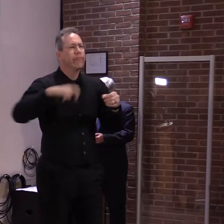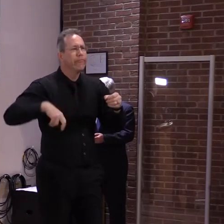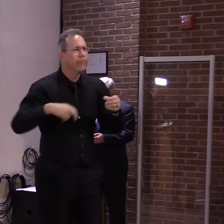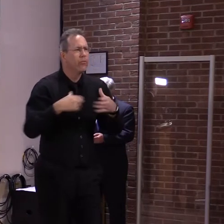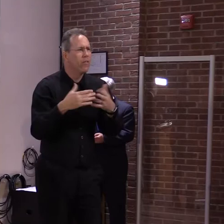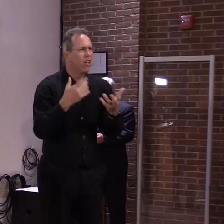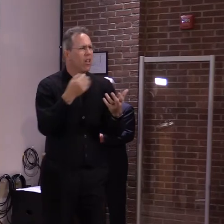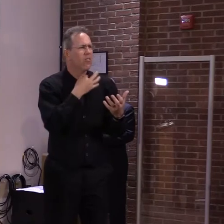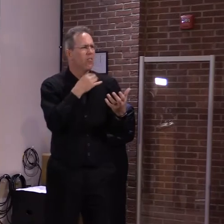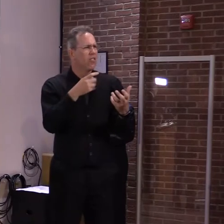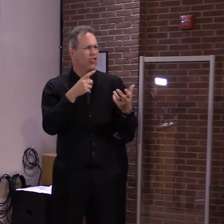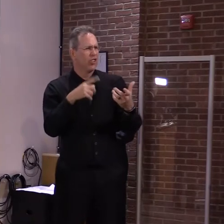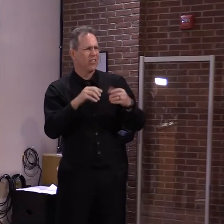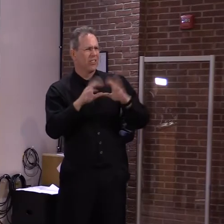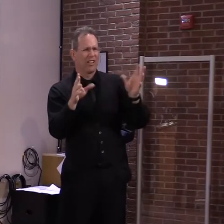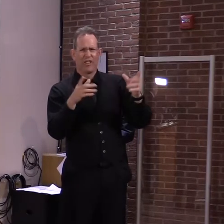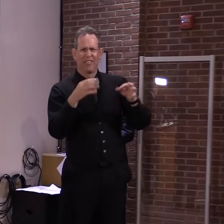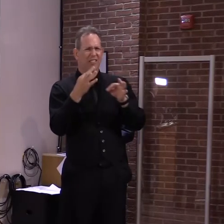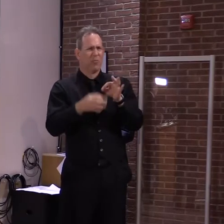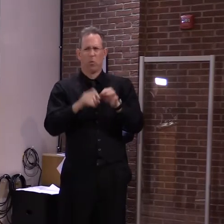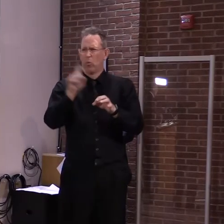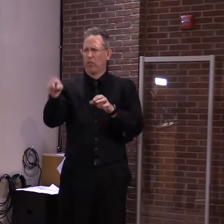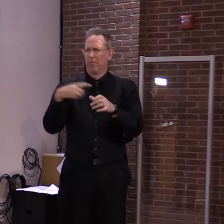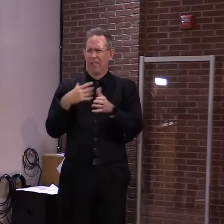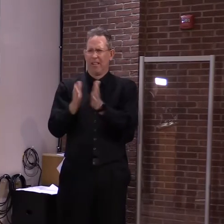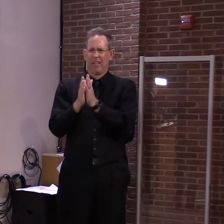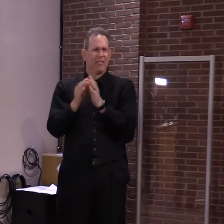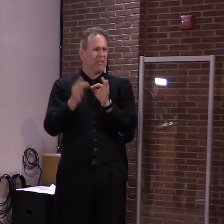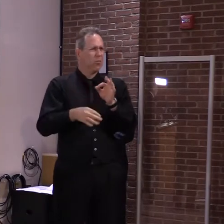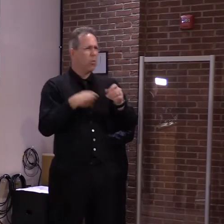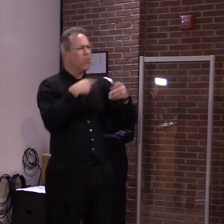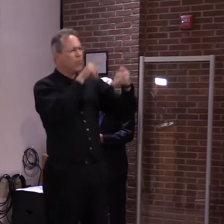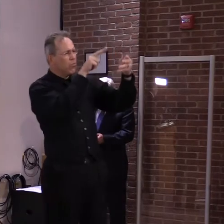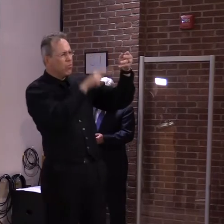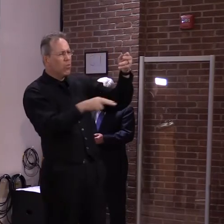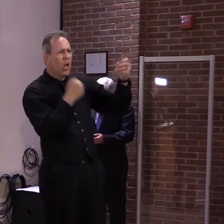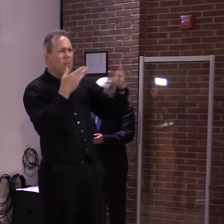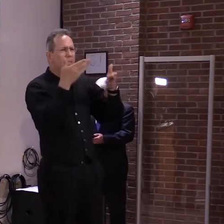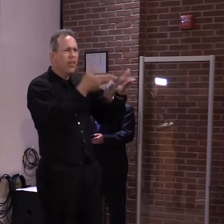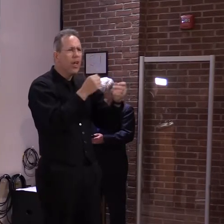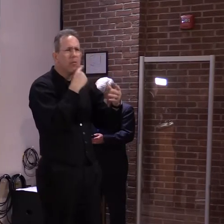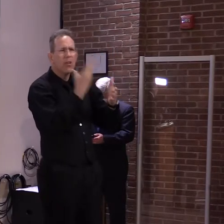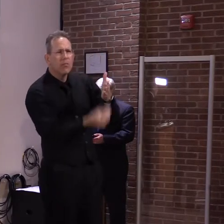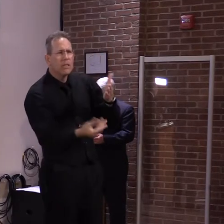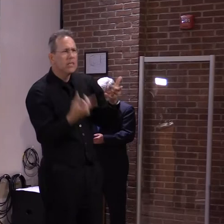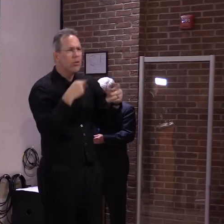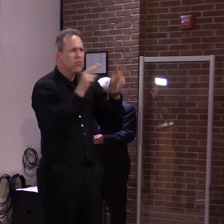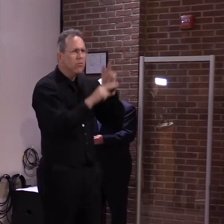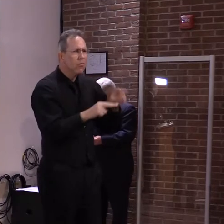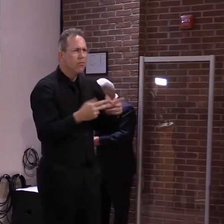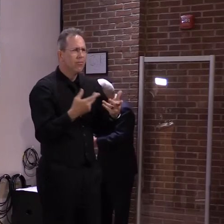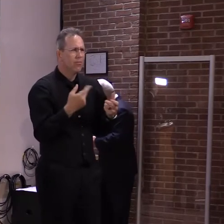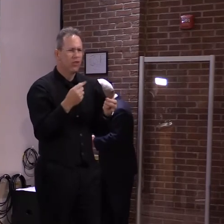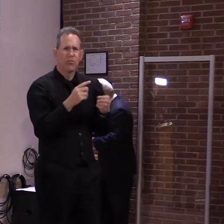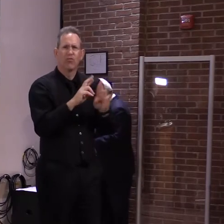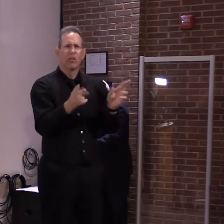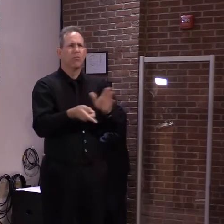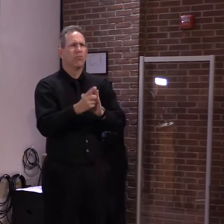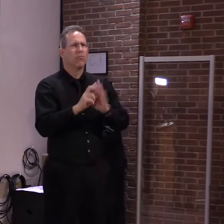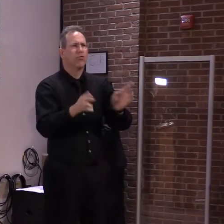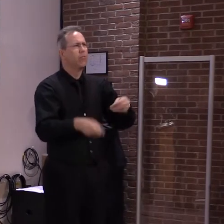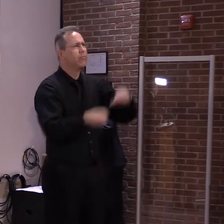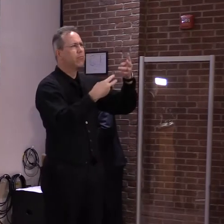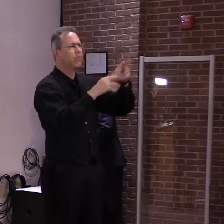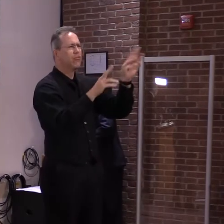question and shouldn't take but a minute for a command staff to be able to think about 20 of